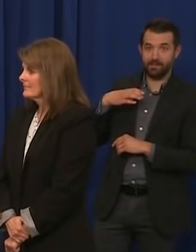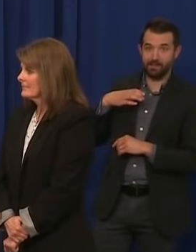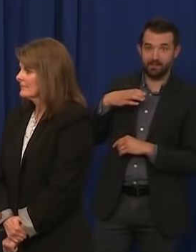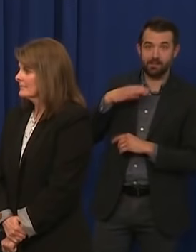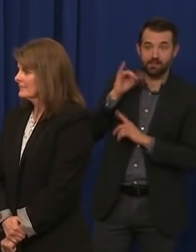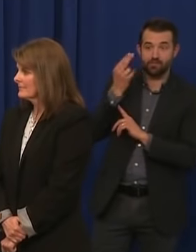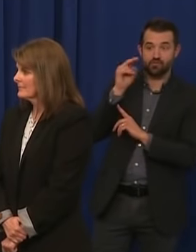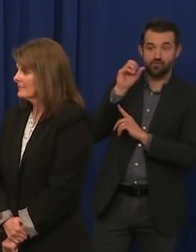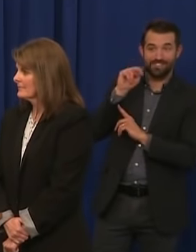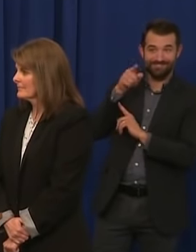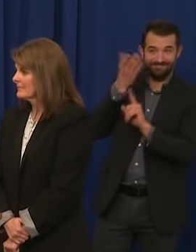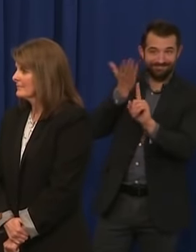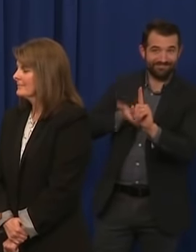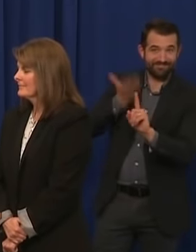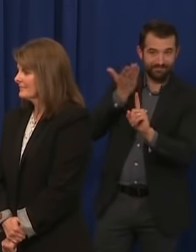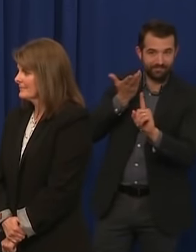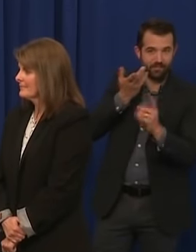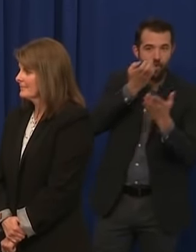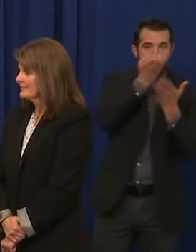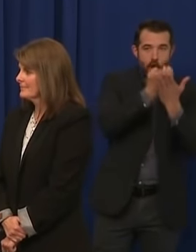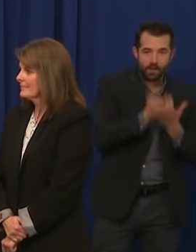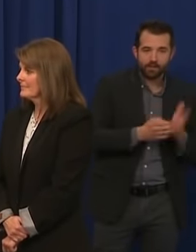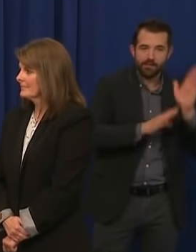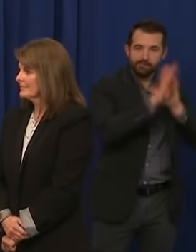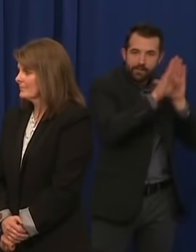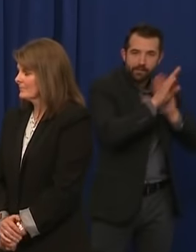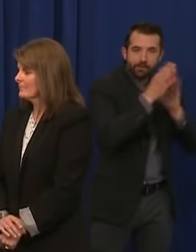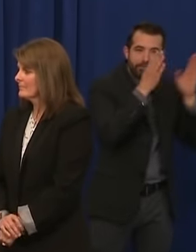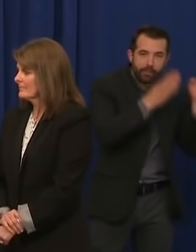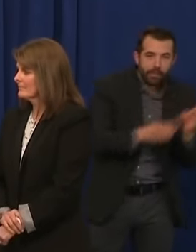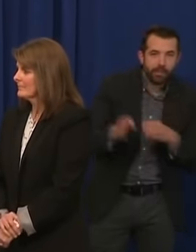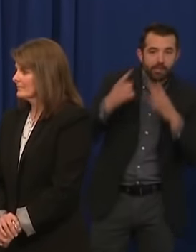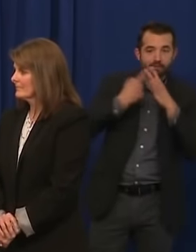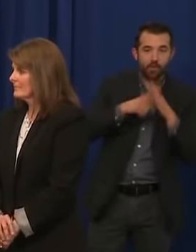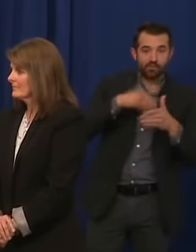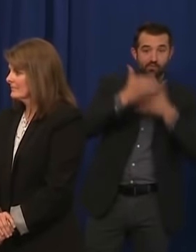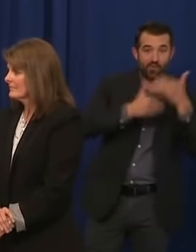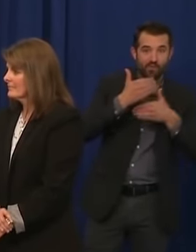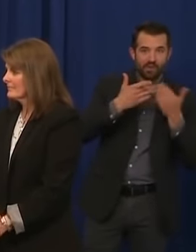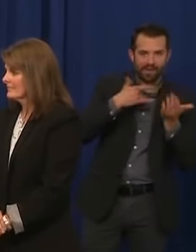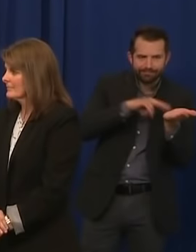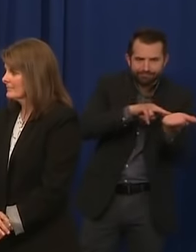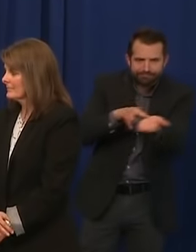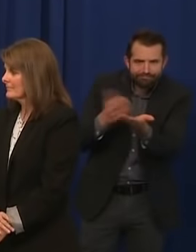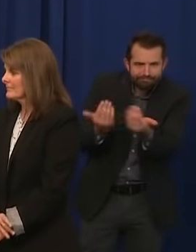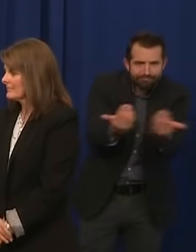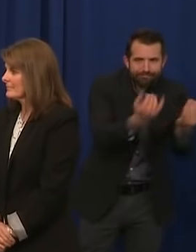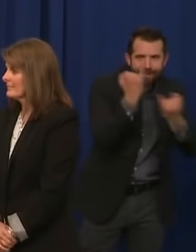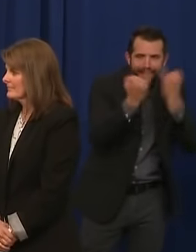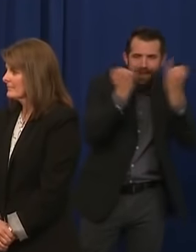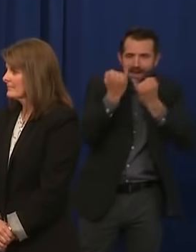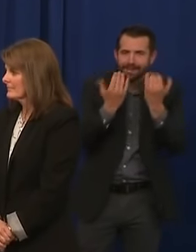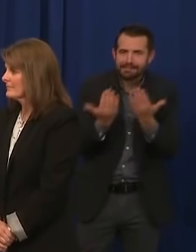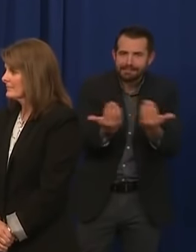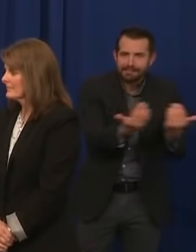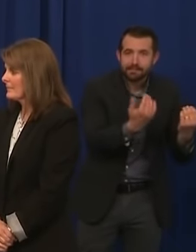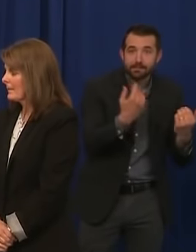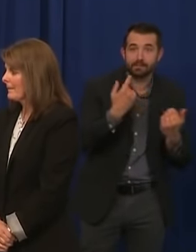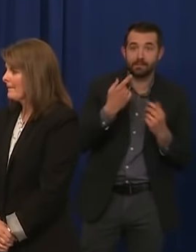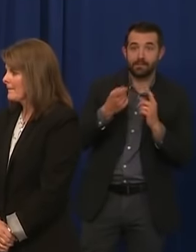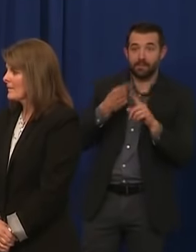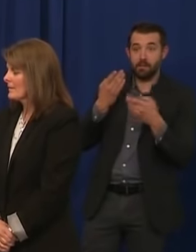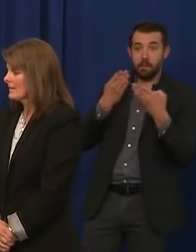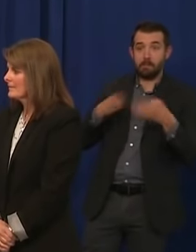got the economic development plan underway, she also solicited all kinds of ideas, suggestions from members of the public